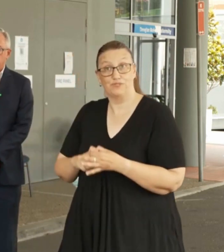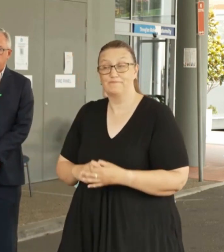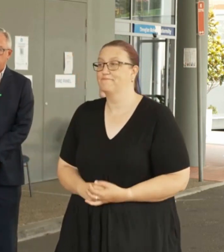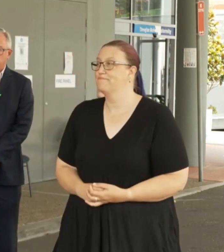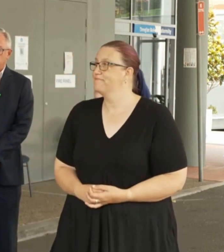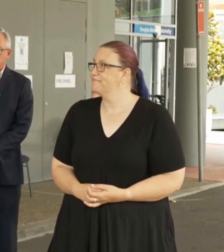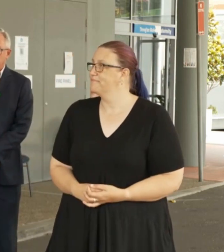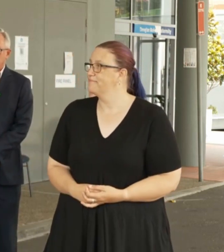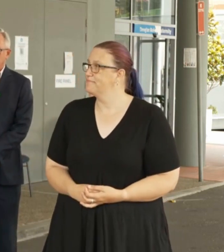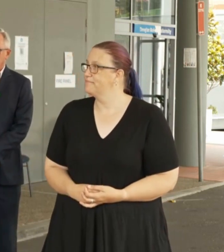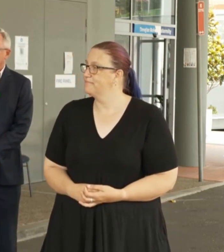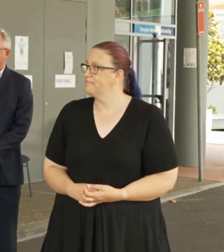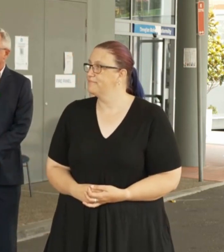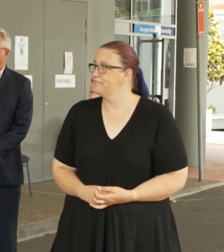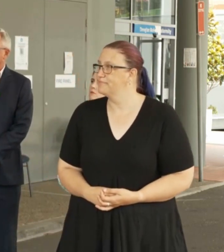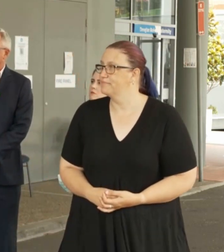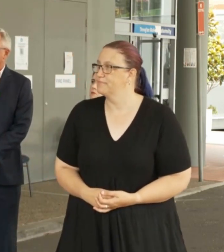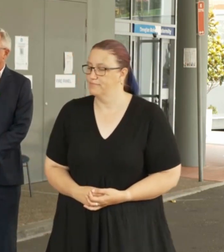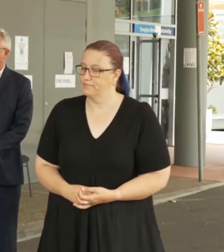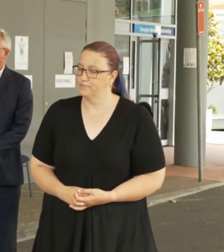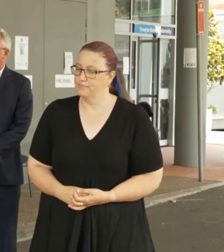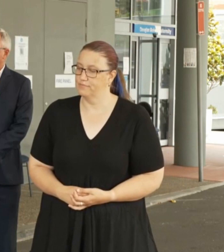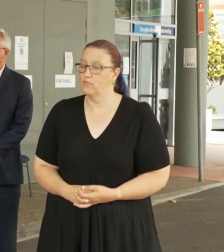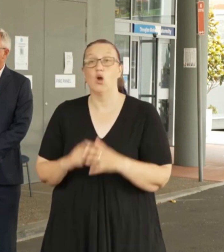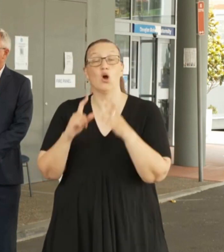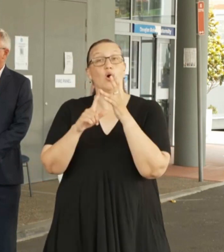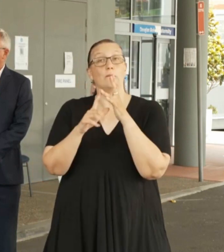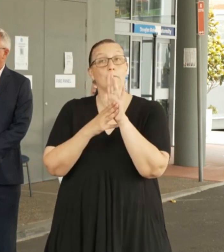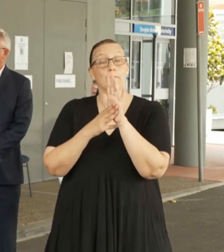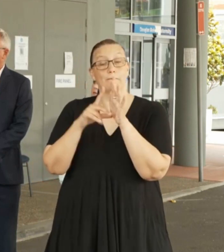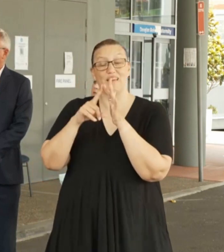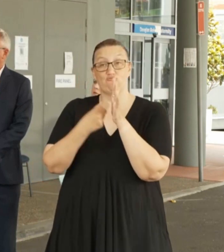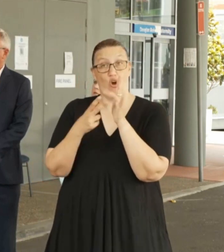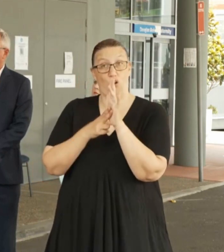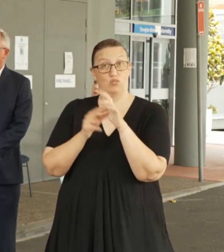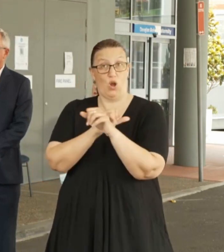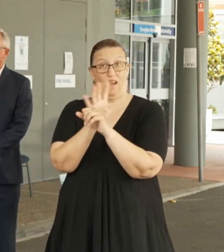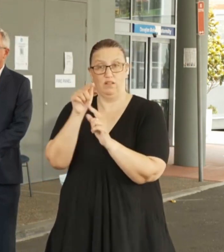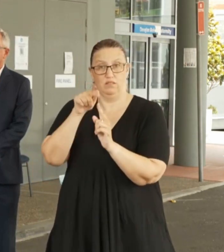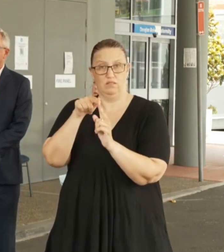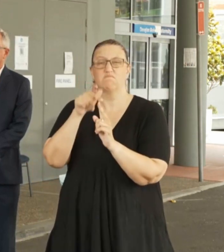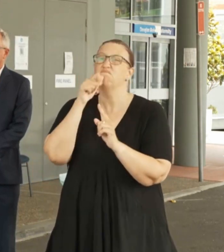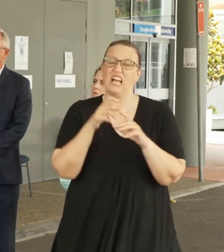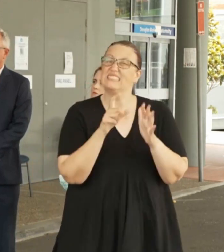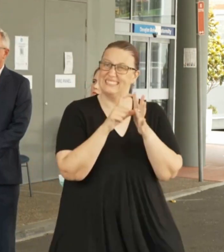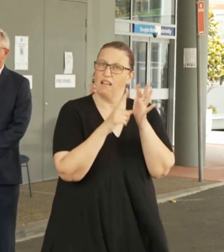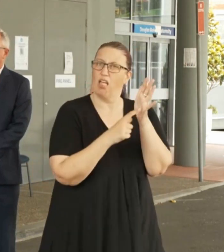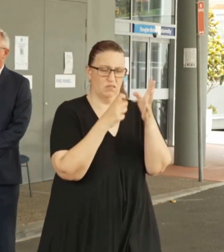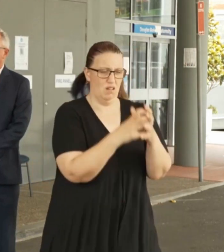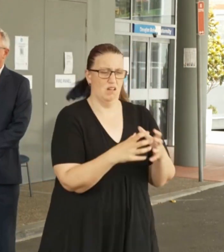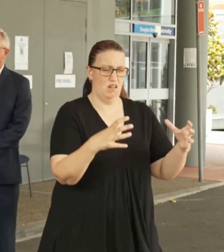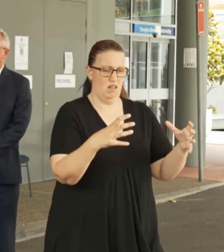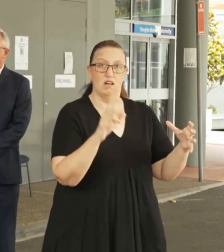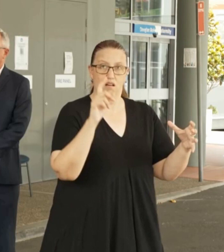Just firstly, when do you anticipate that Omicron will become the dominant strain in New South Wales? And if I could follow up